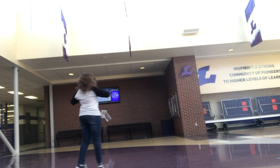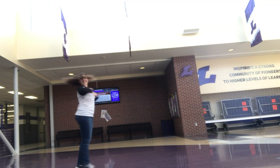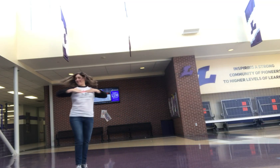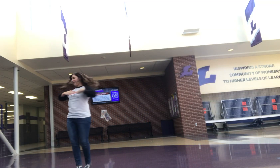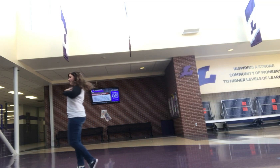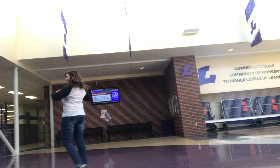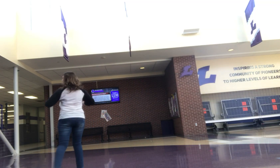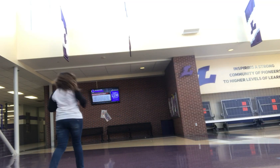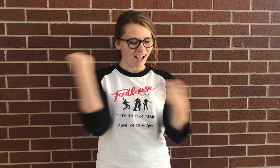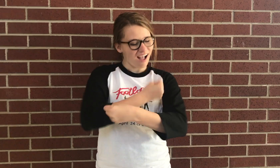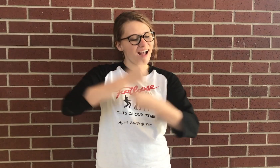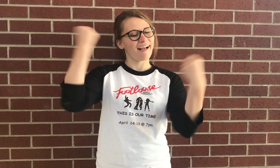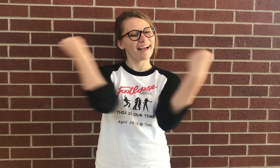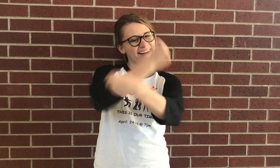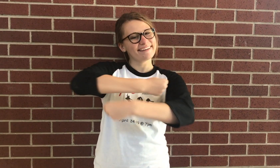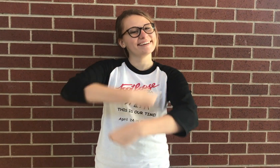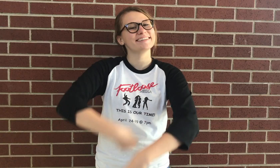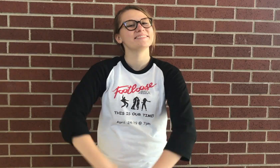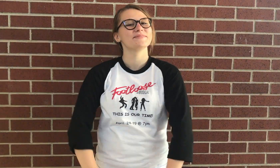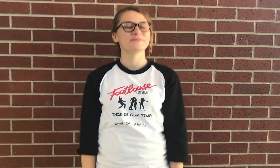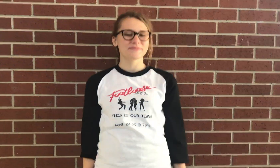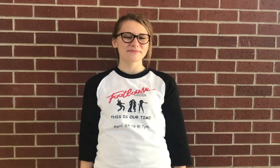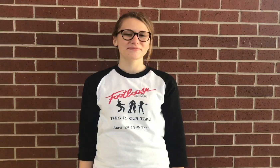A lot of fight left in me